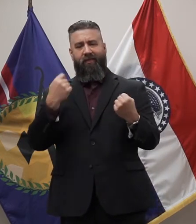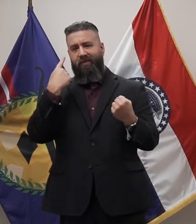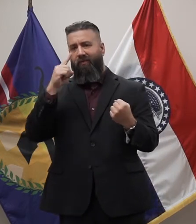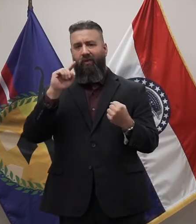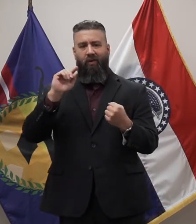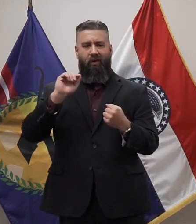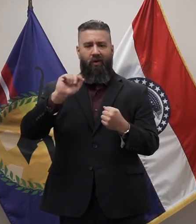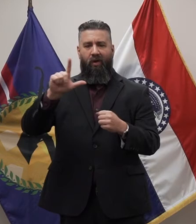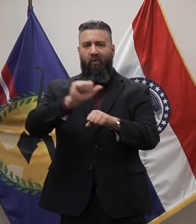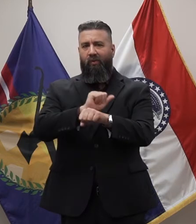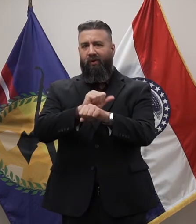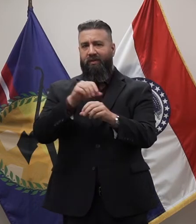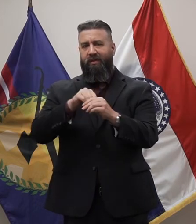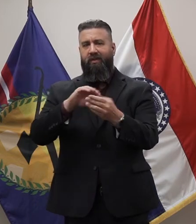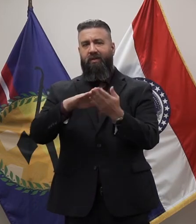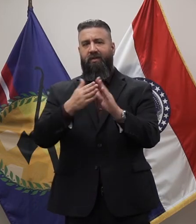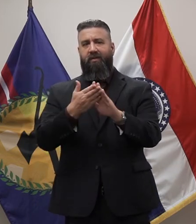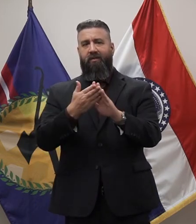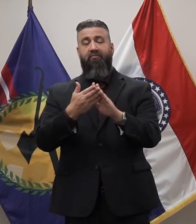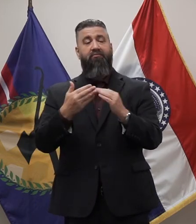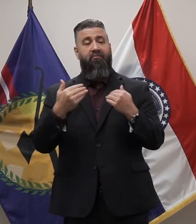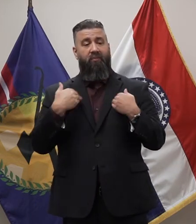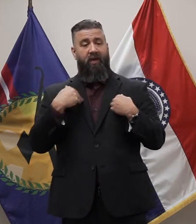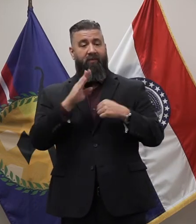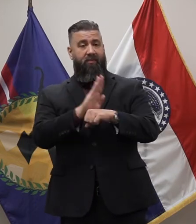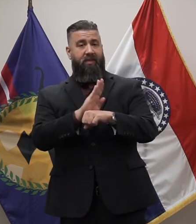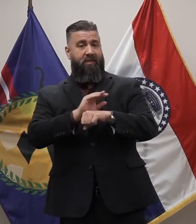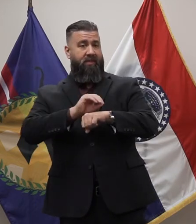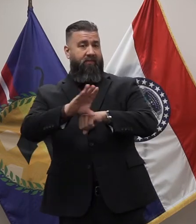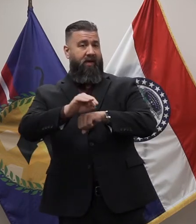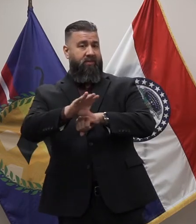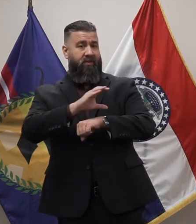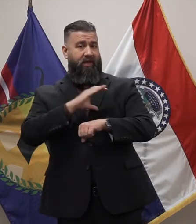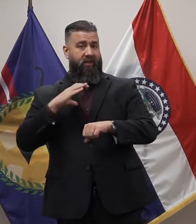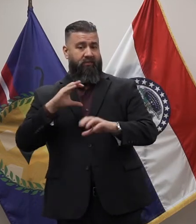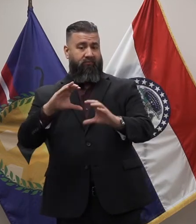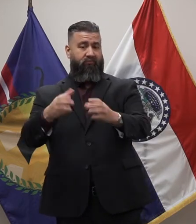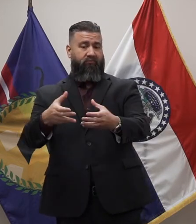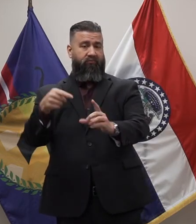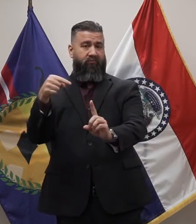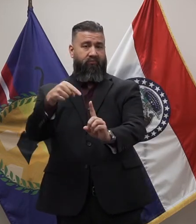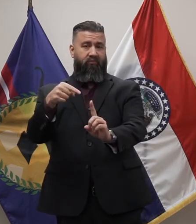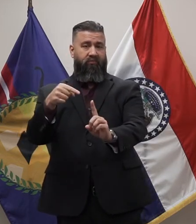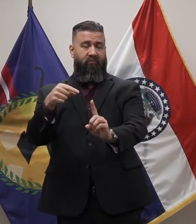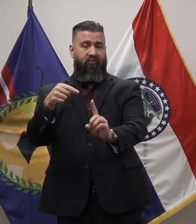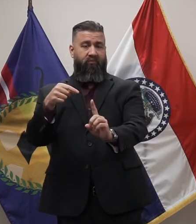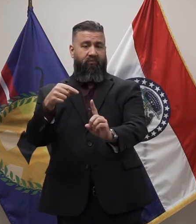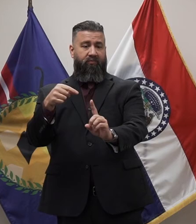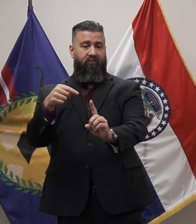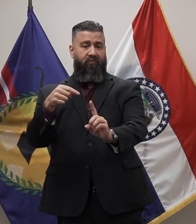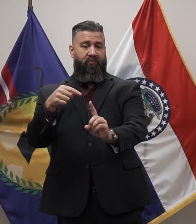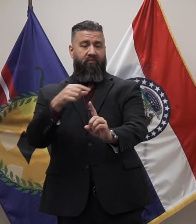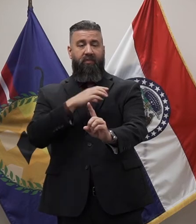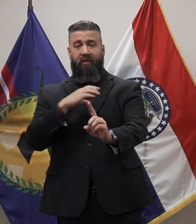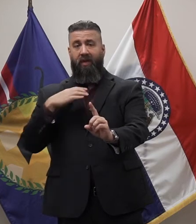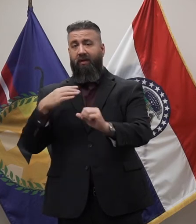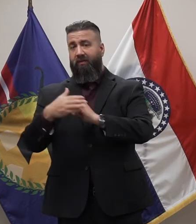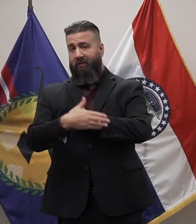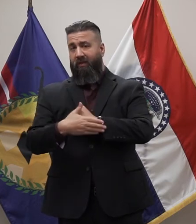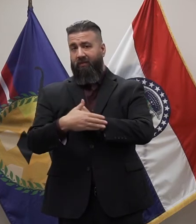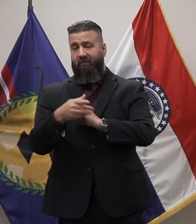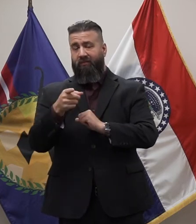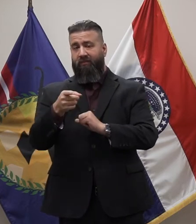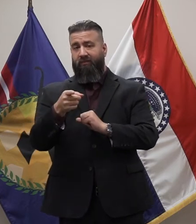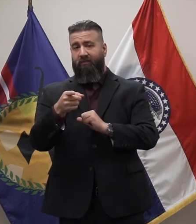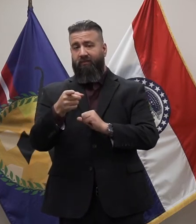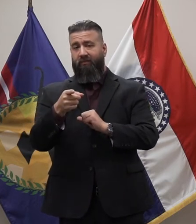sure it's fair. We have a business advisory council that I appoint that's approved by the council, that the county council, that's supposed to